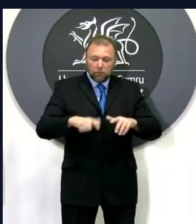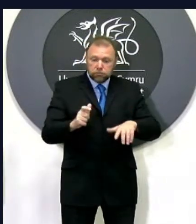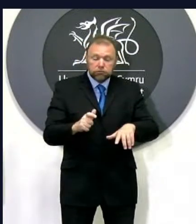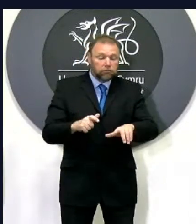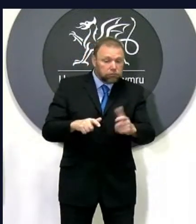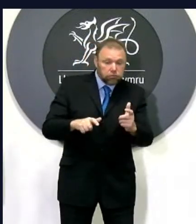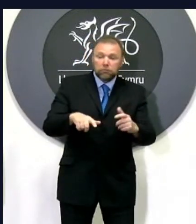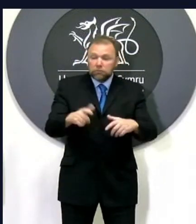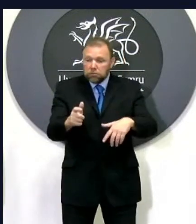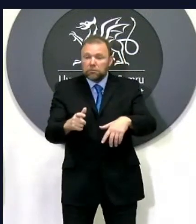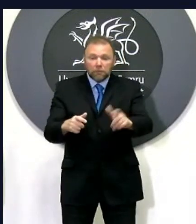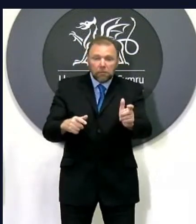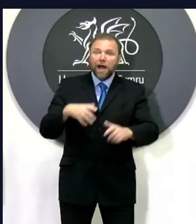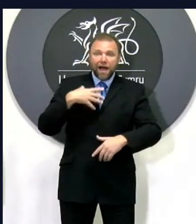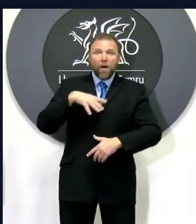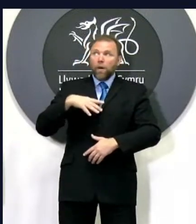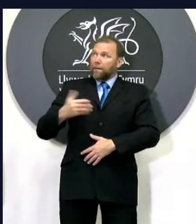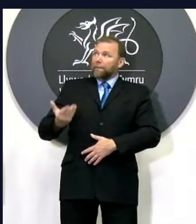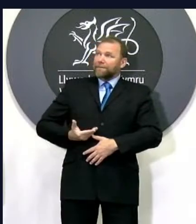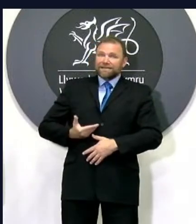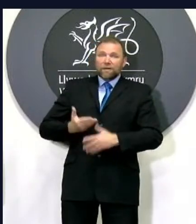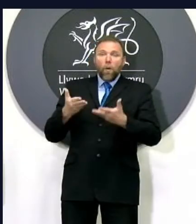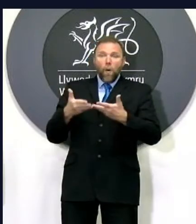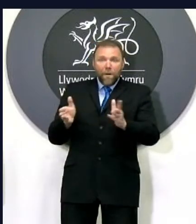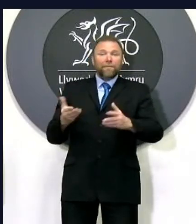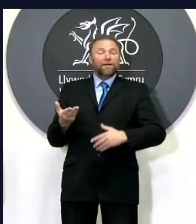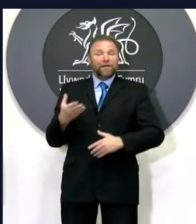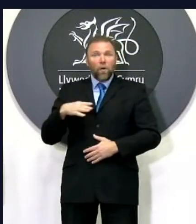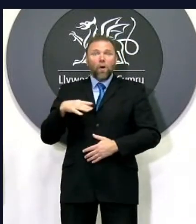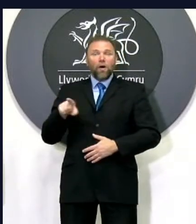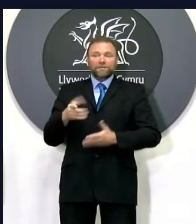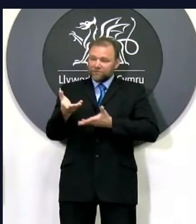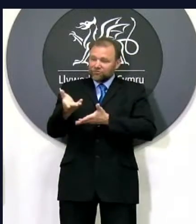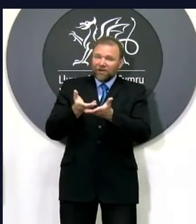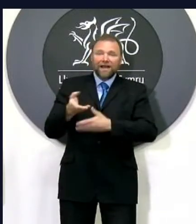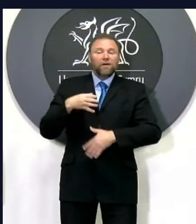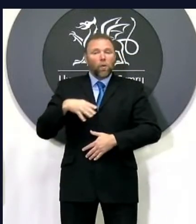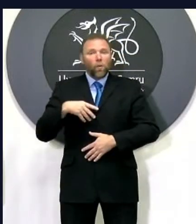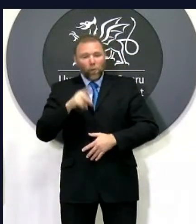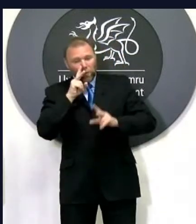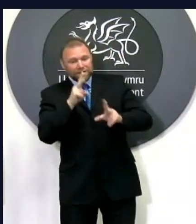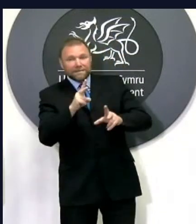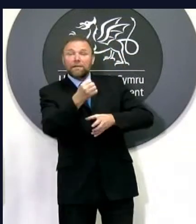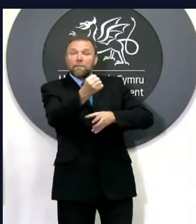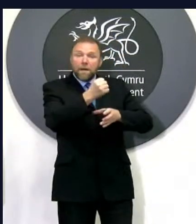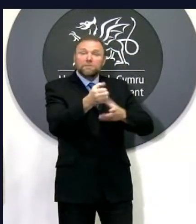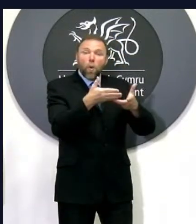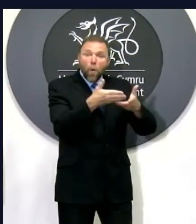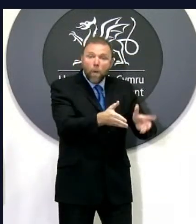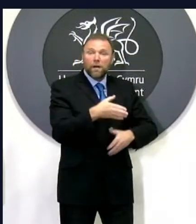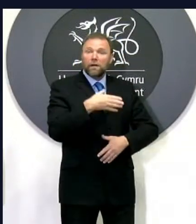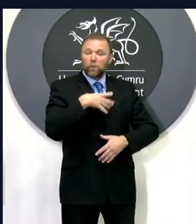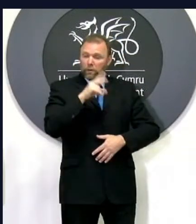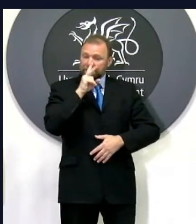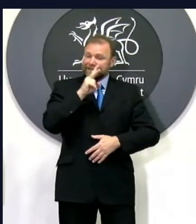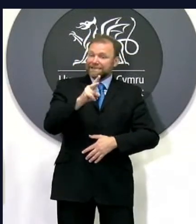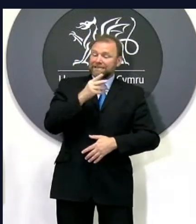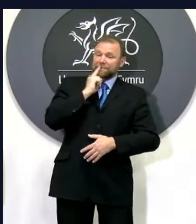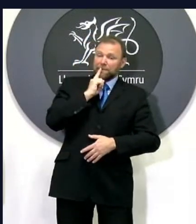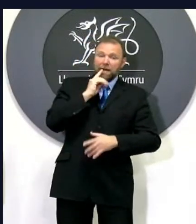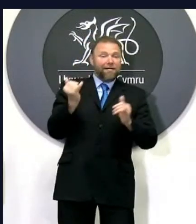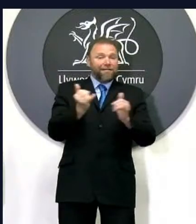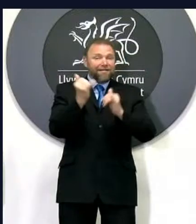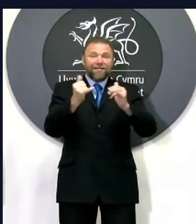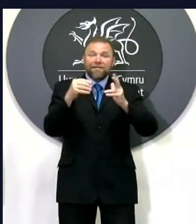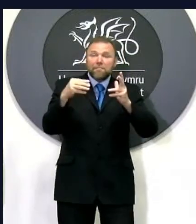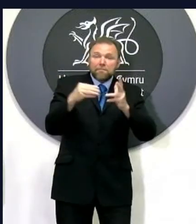want to see businesses open and trading. We all want to see our pubs open, people celebrating getting